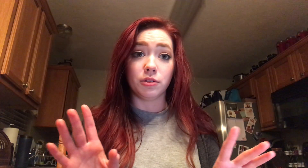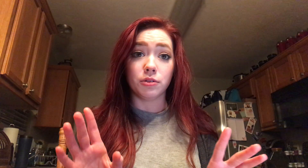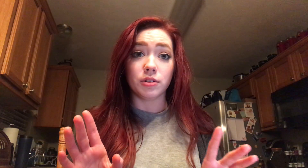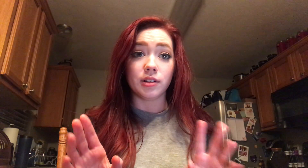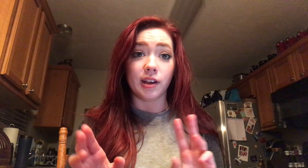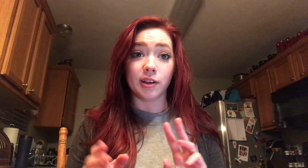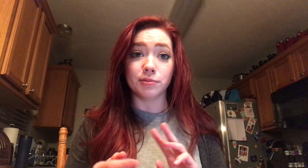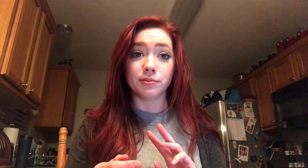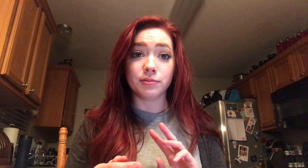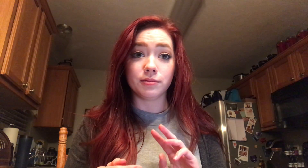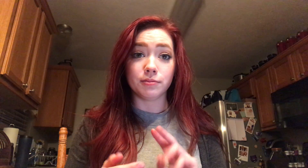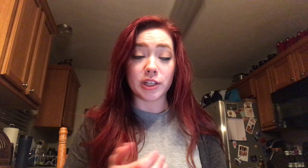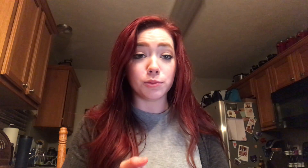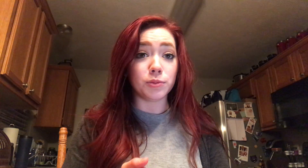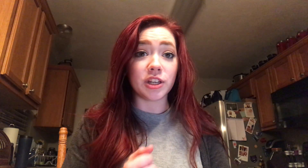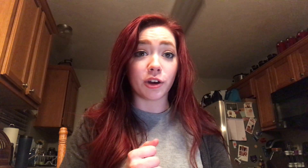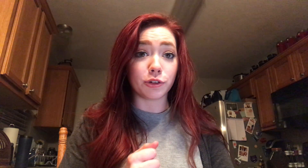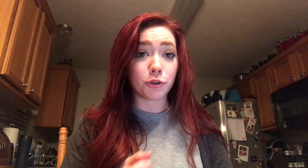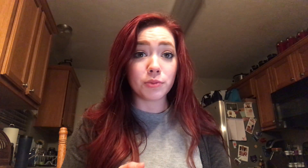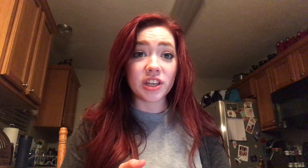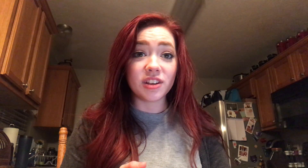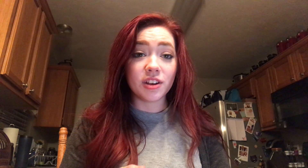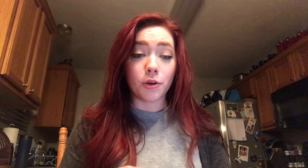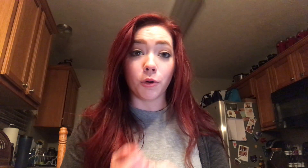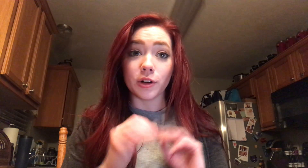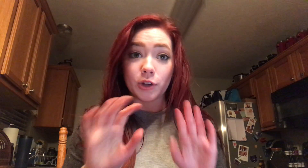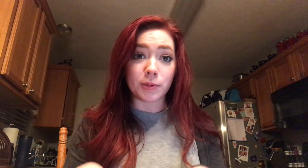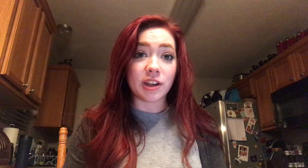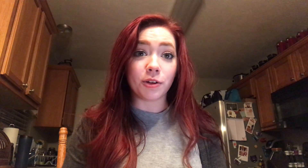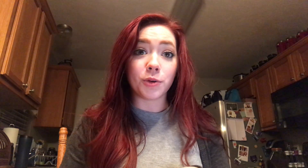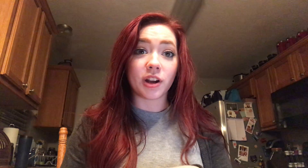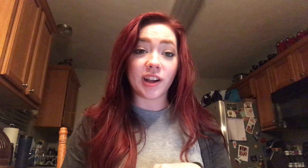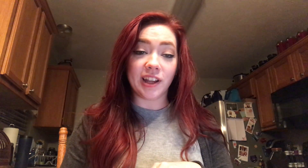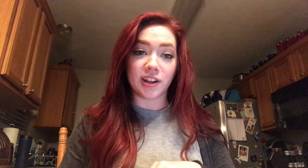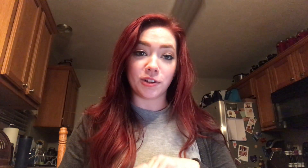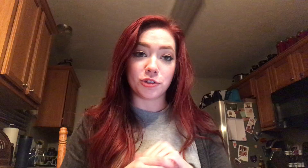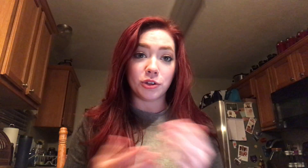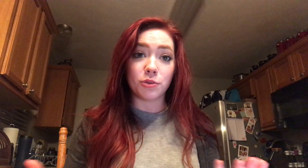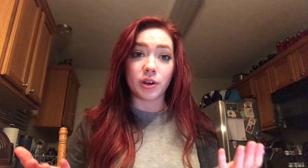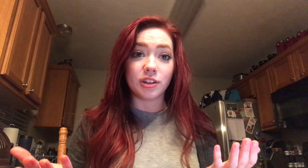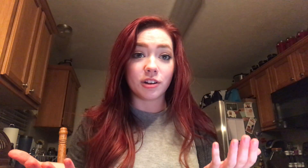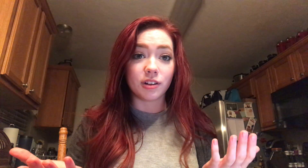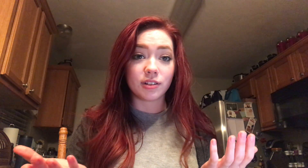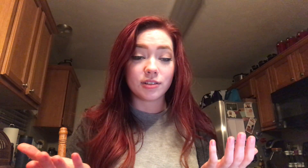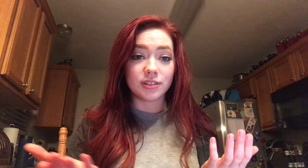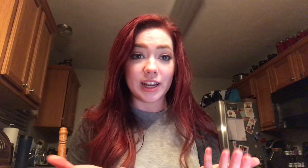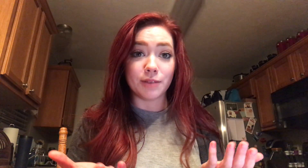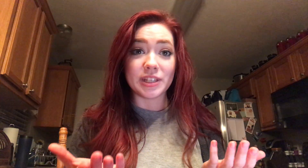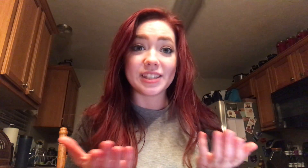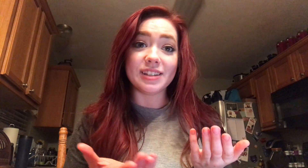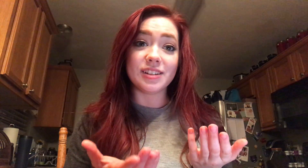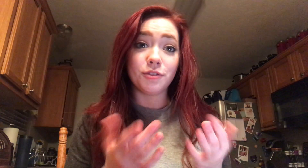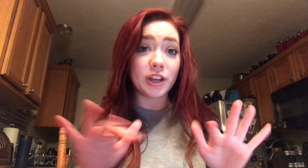to message me on GroupMe or track me down at work, and I'll show you what your name is in